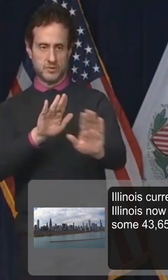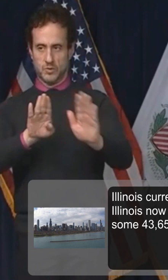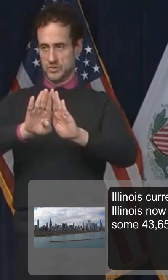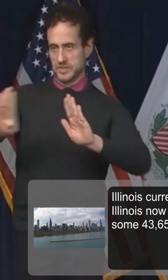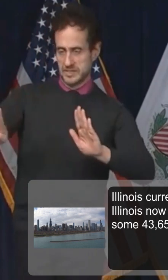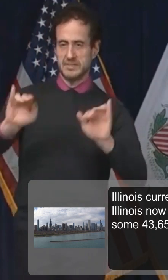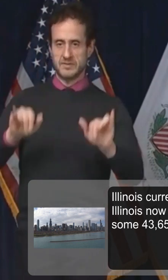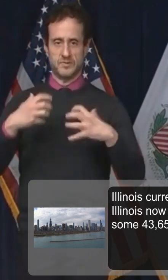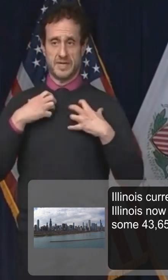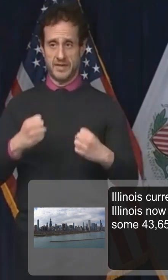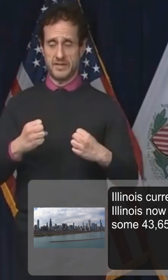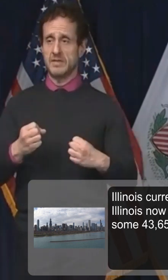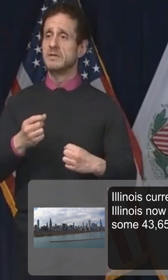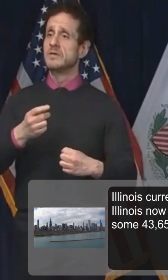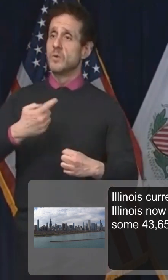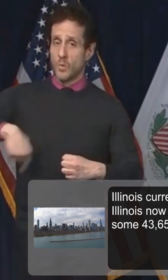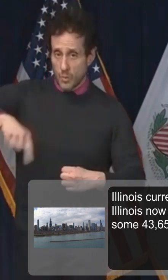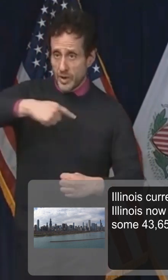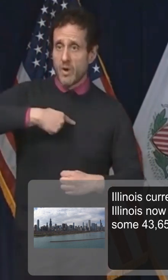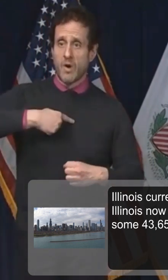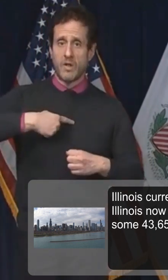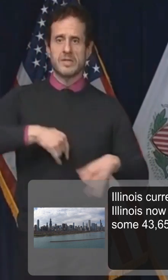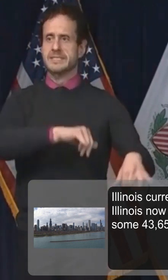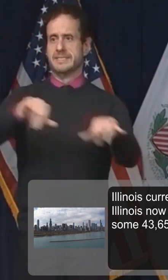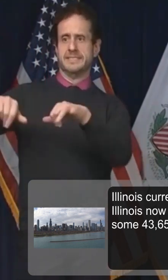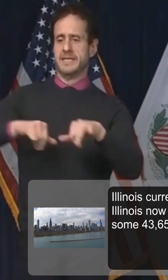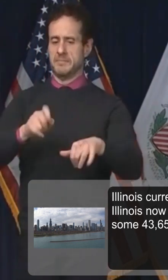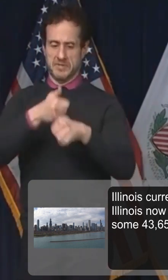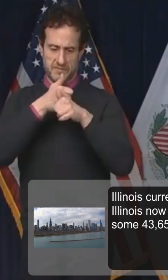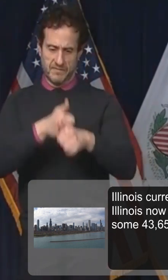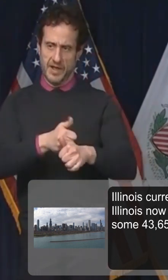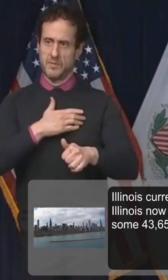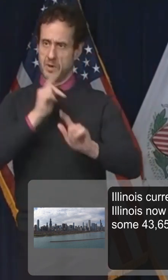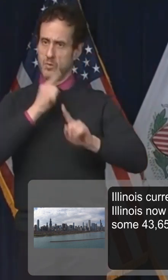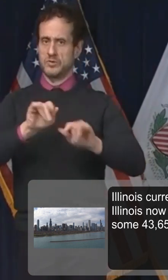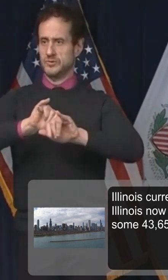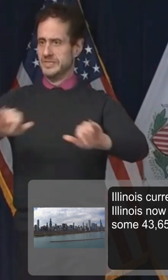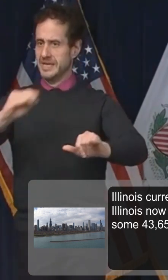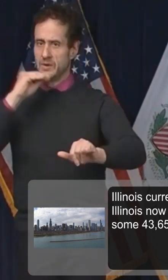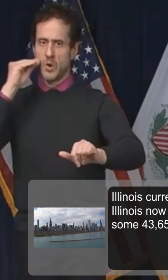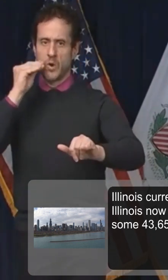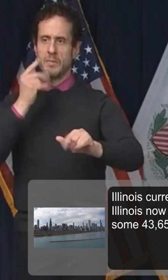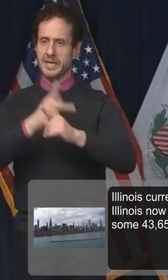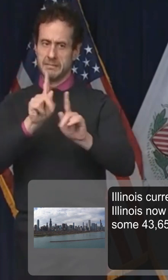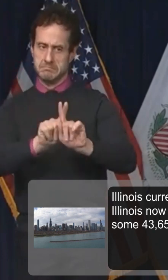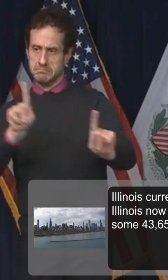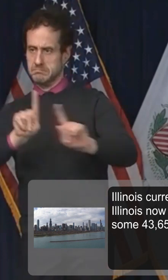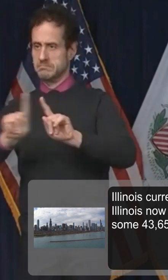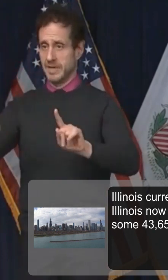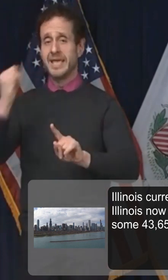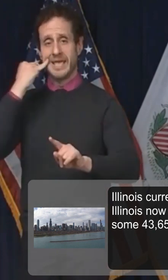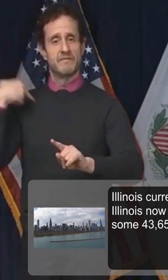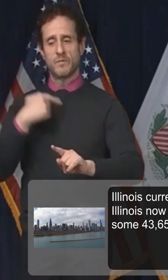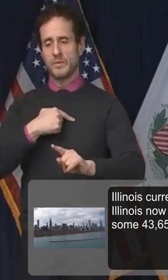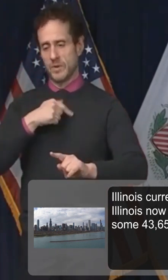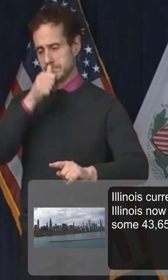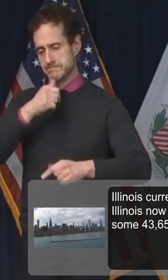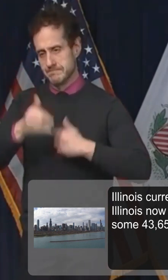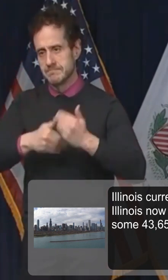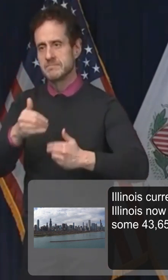us must abide by this if we are to get through this difficult time. So to honor